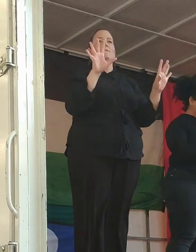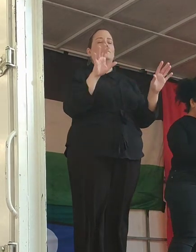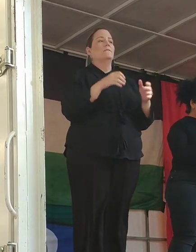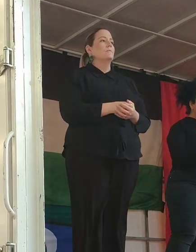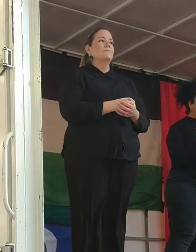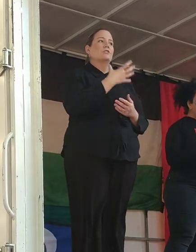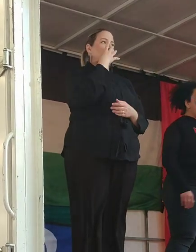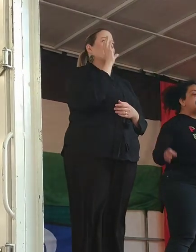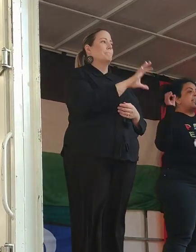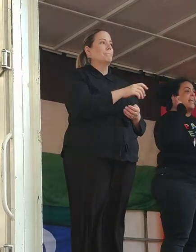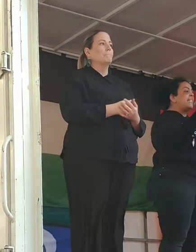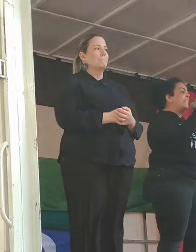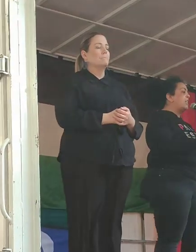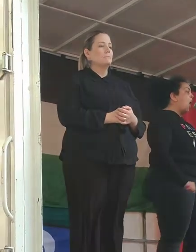Palestinian.